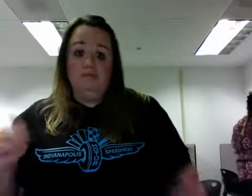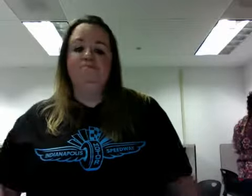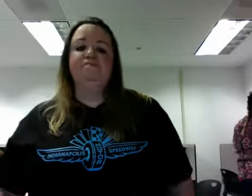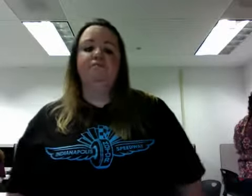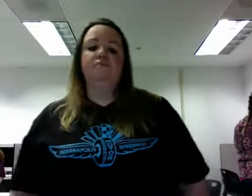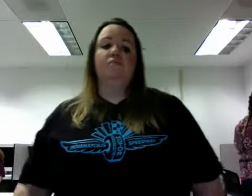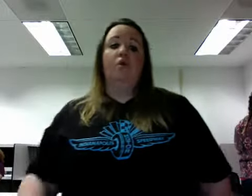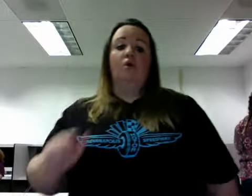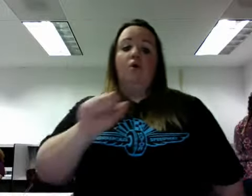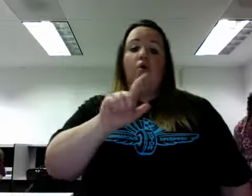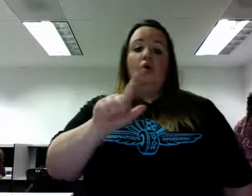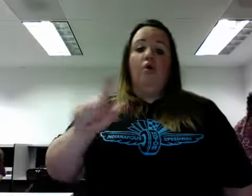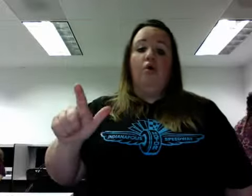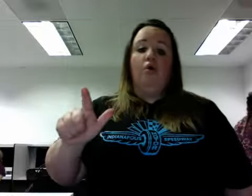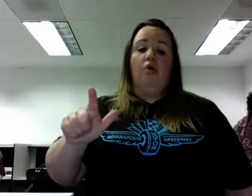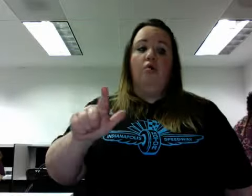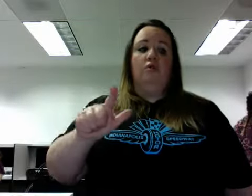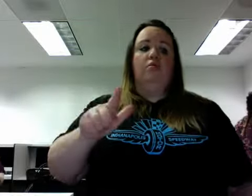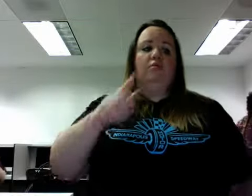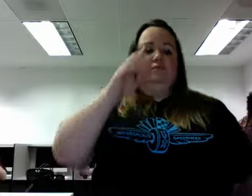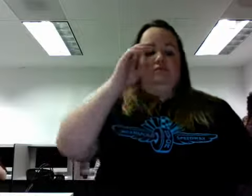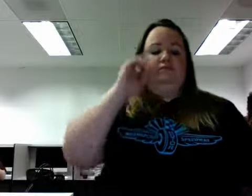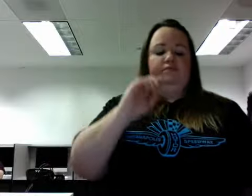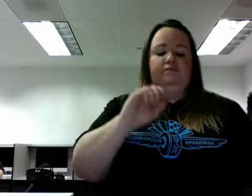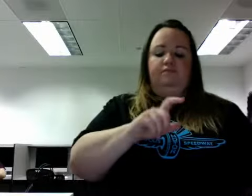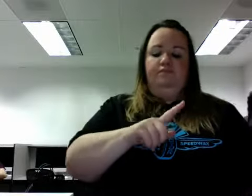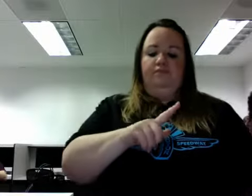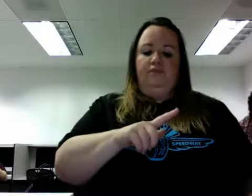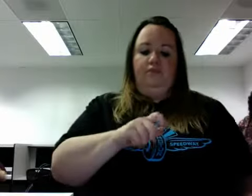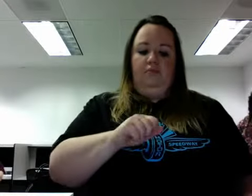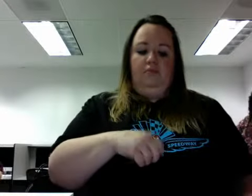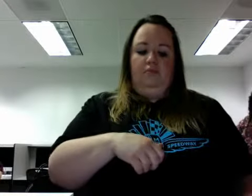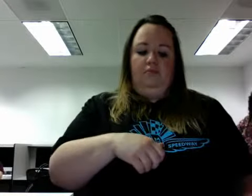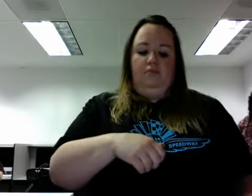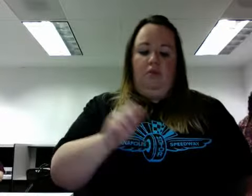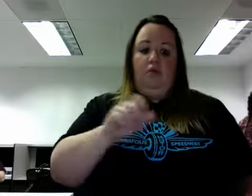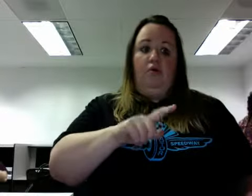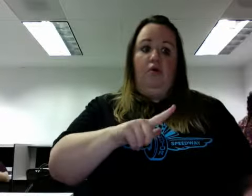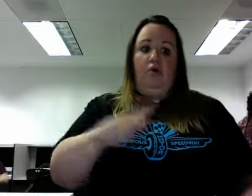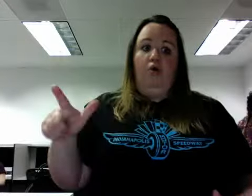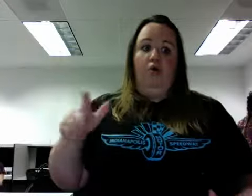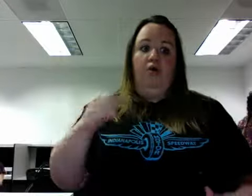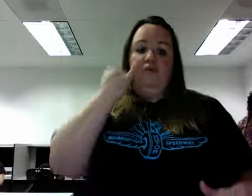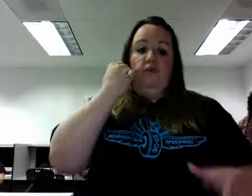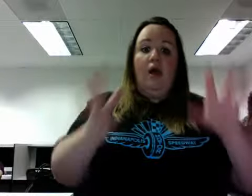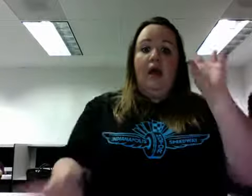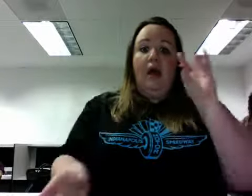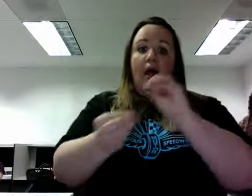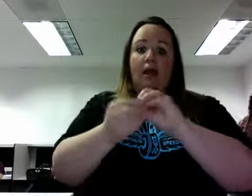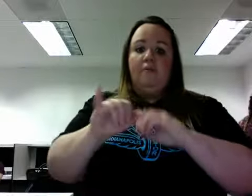All the space this bone takes up and all the hardness there, everything combined. This is 200 and what? How many bones in the